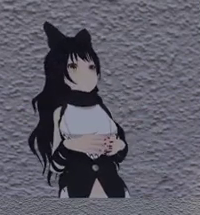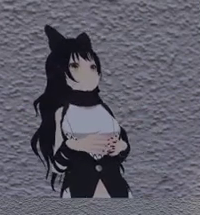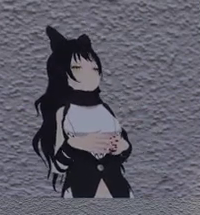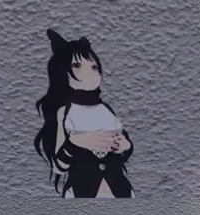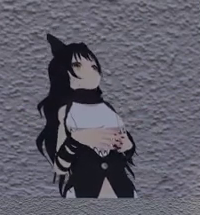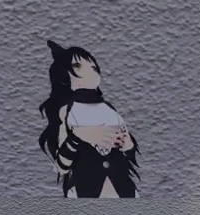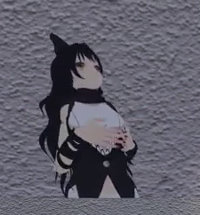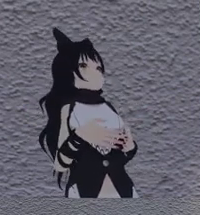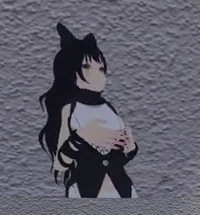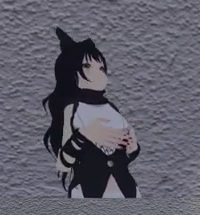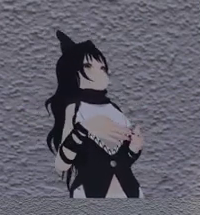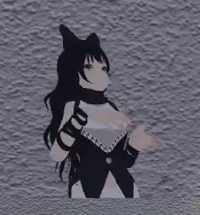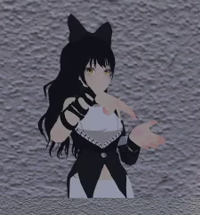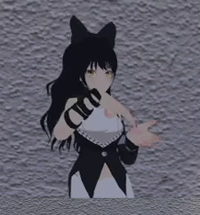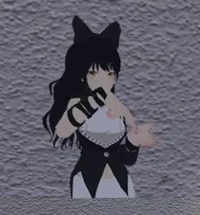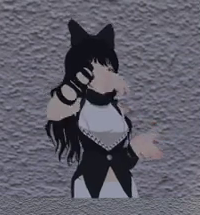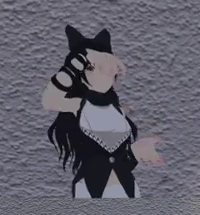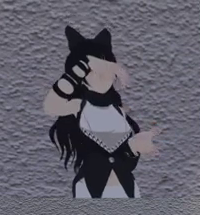Jump.